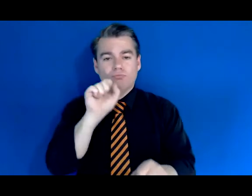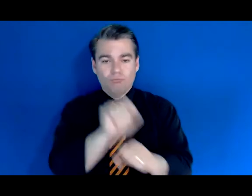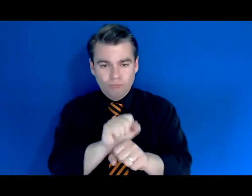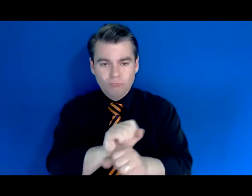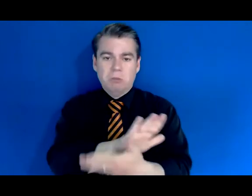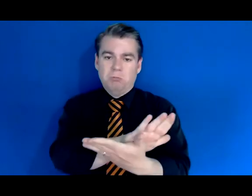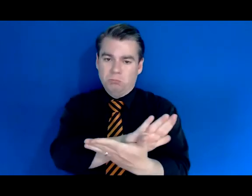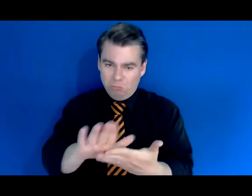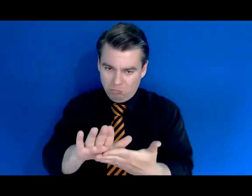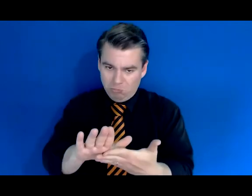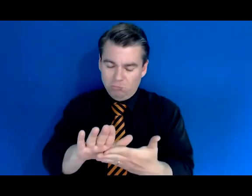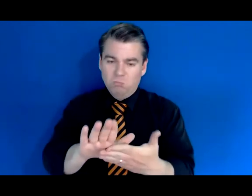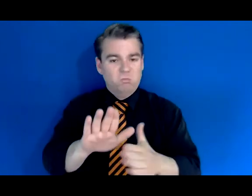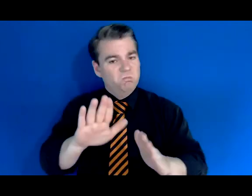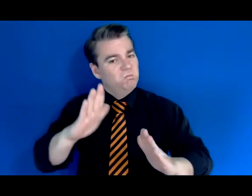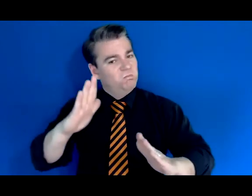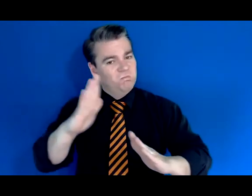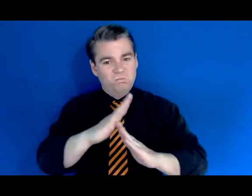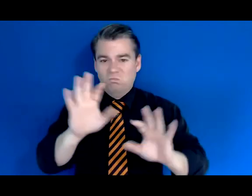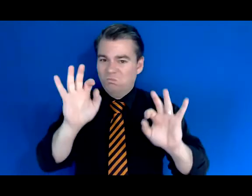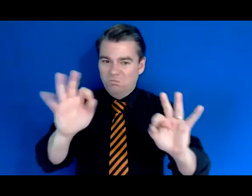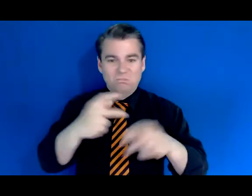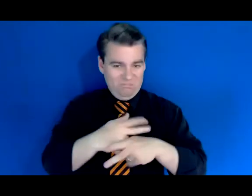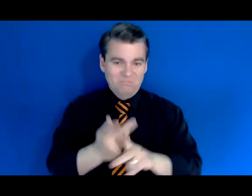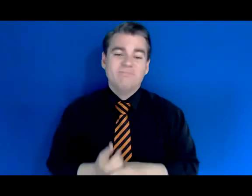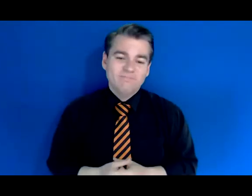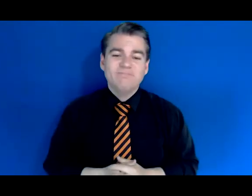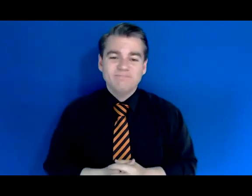and an amazing product.